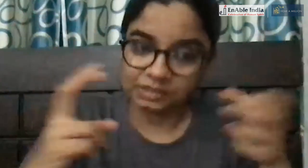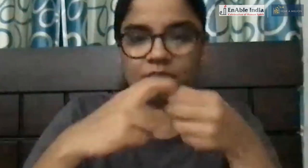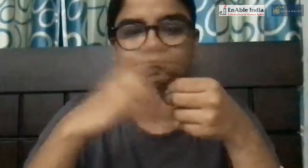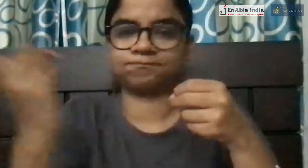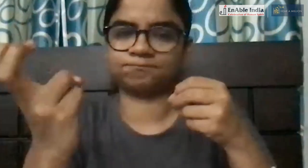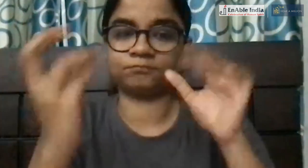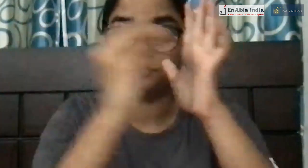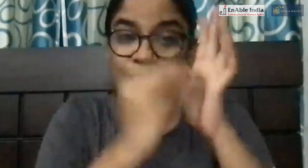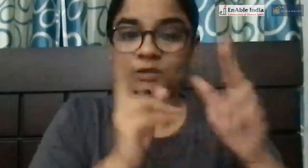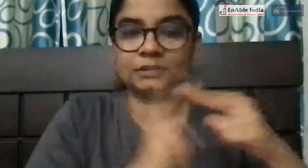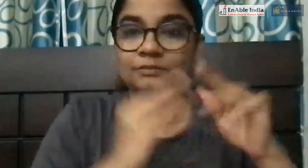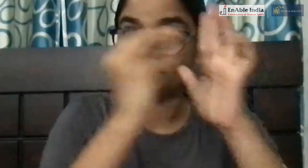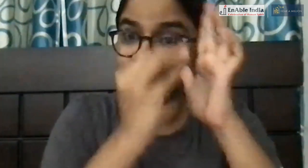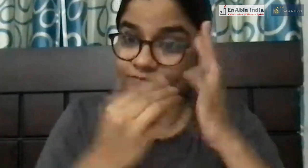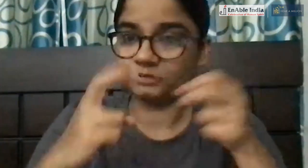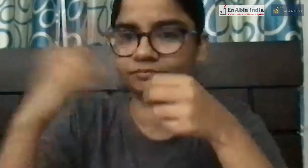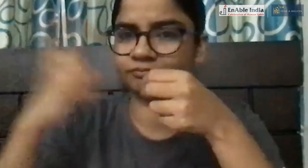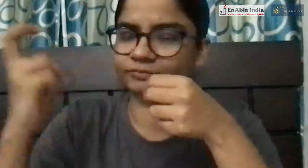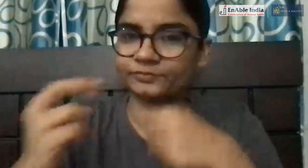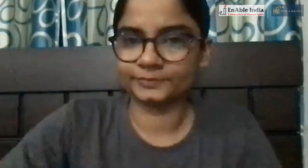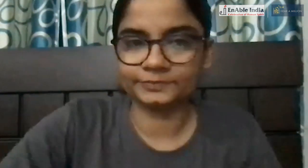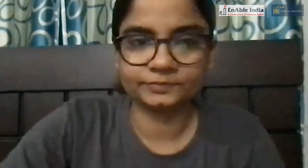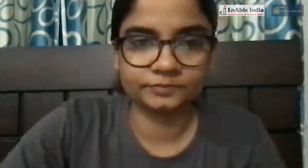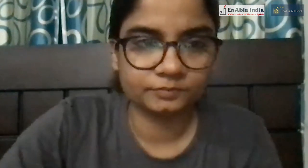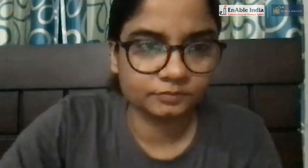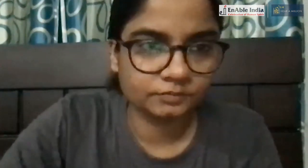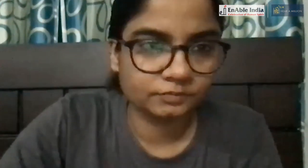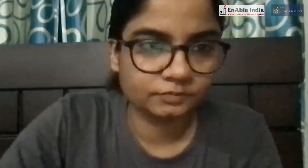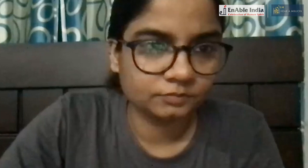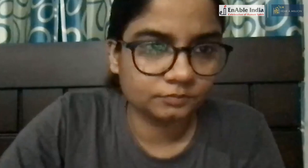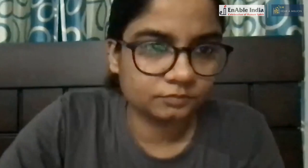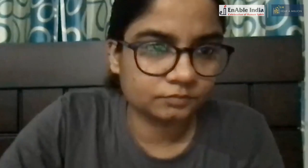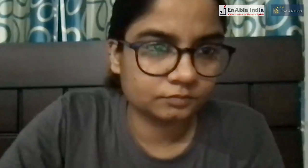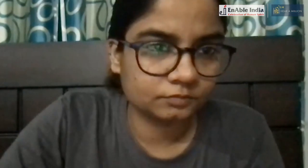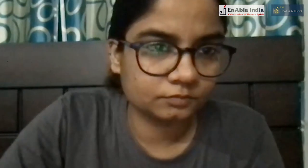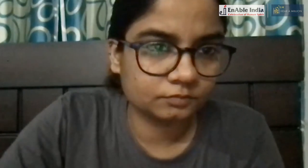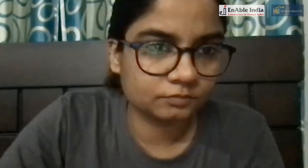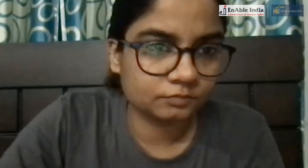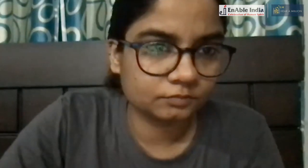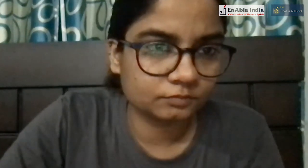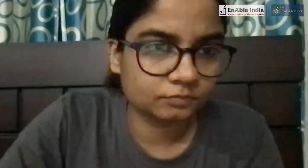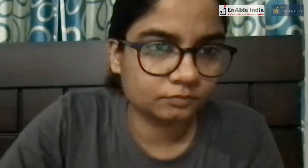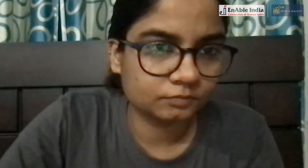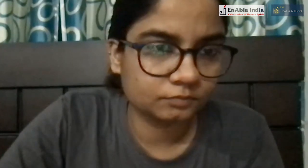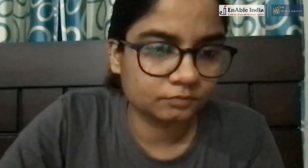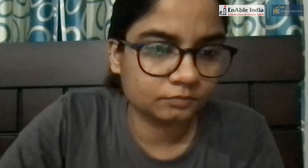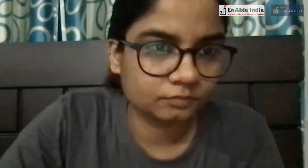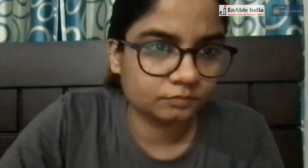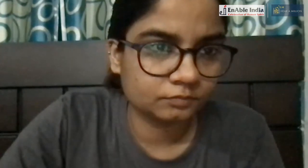I hope everything is clear. People who have filled up the form, they can leave the session.